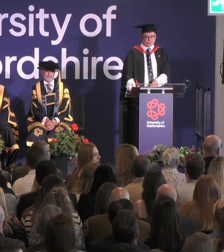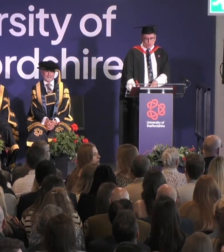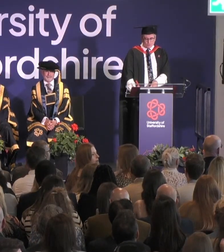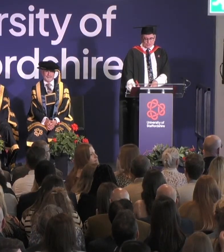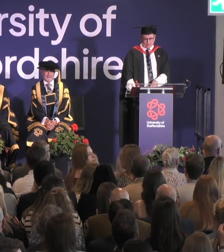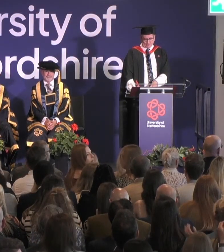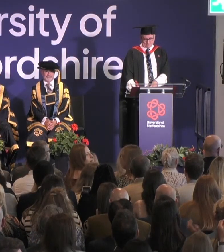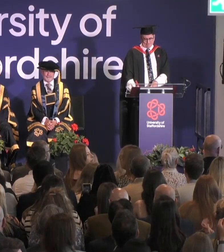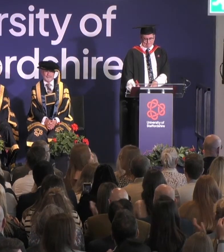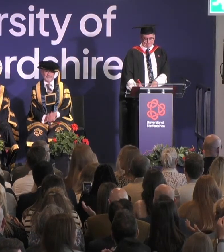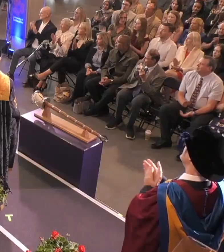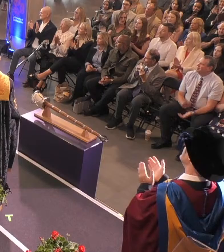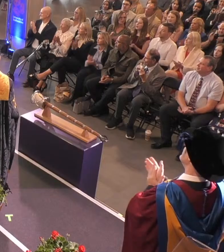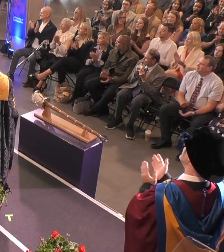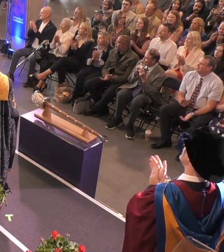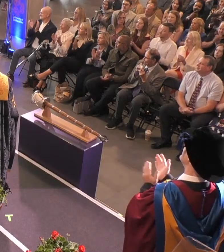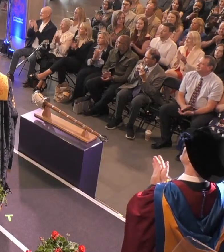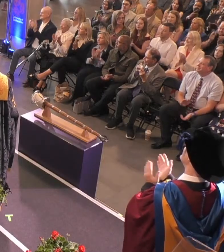Sionti Thompson.